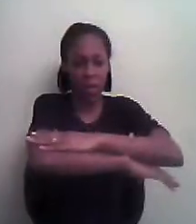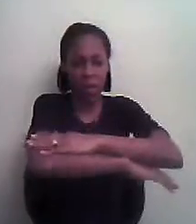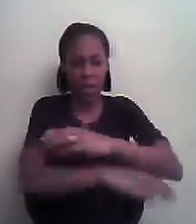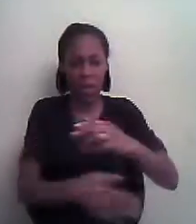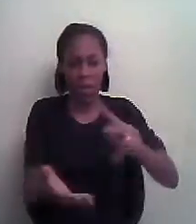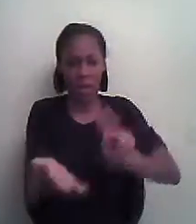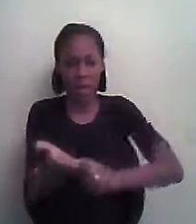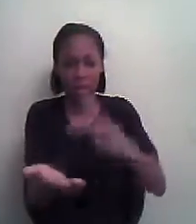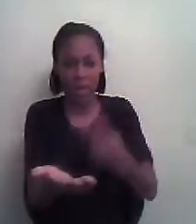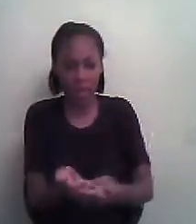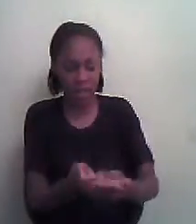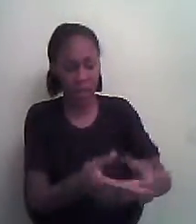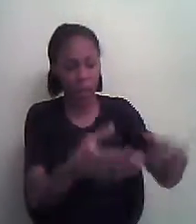have their breakfast and lunch.